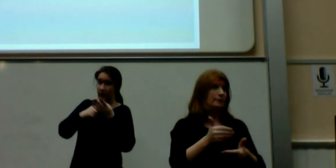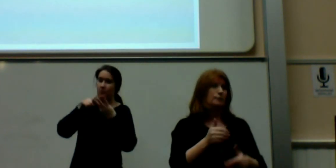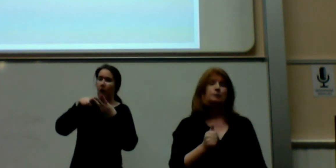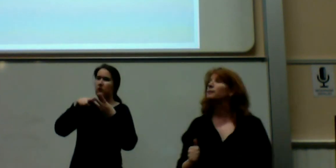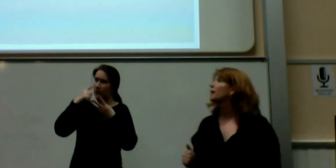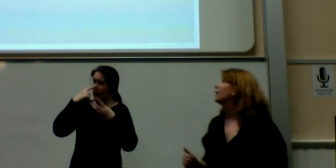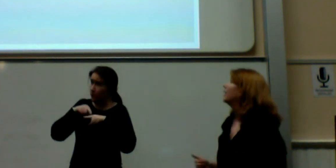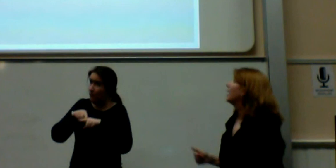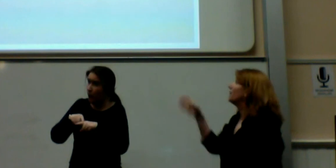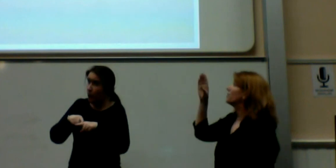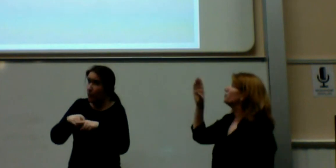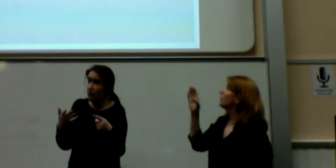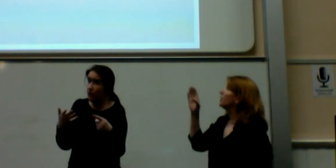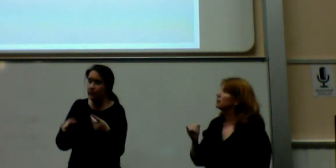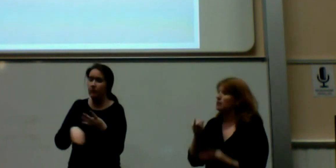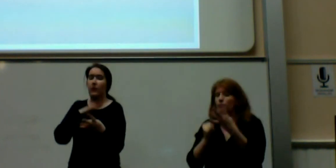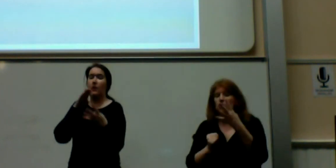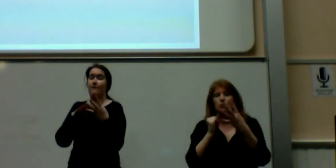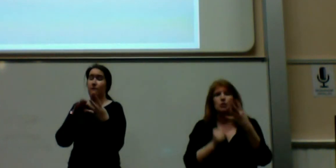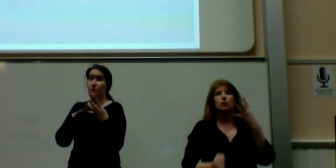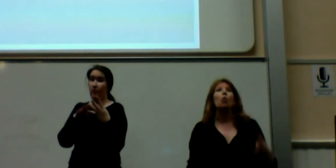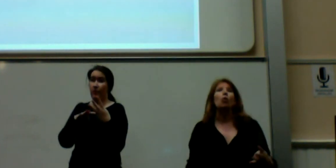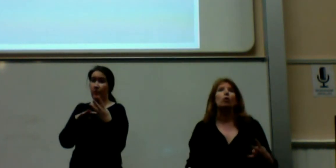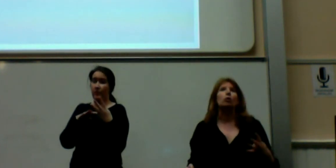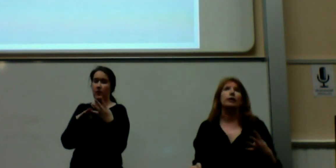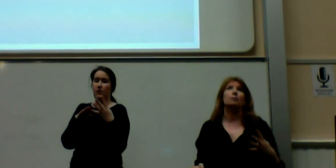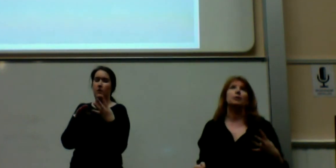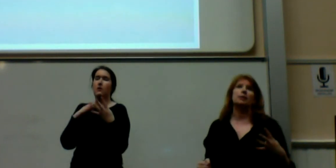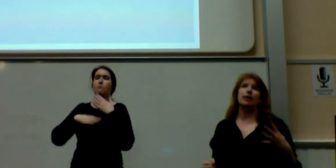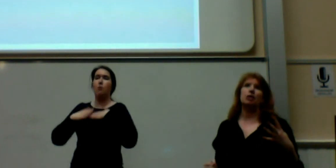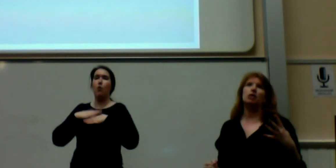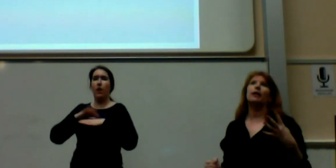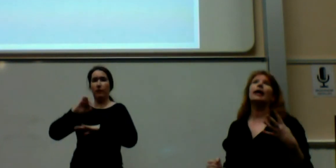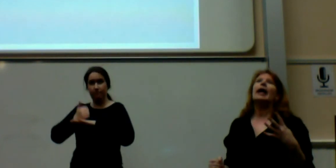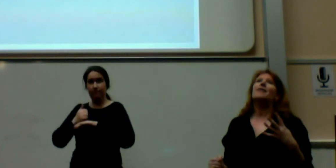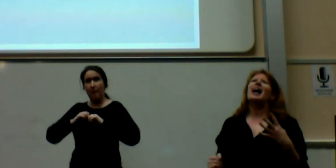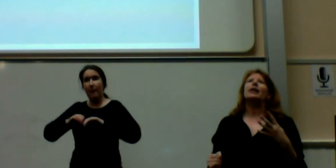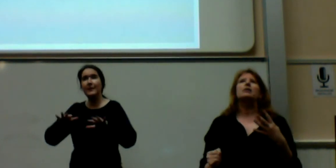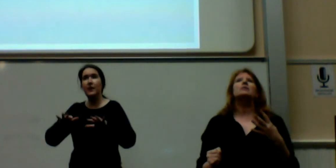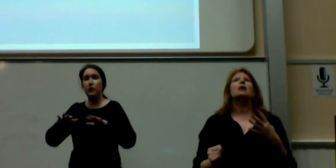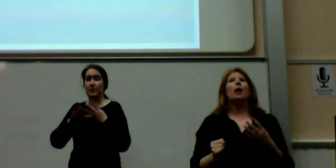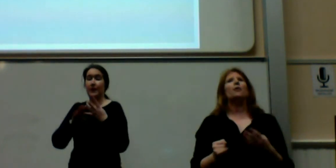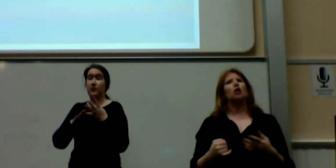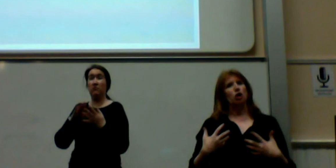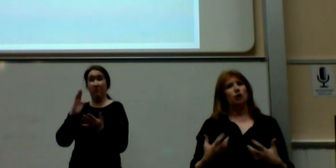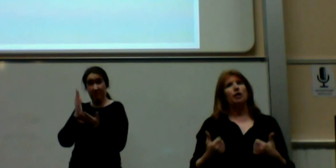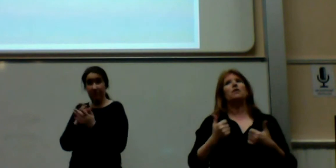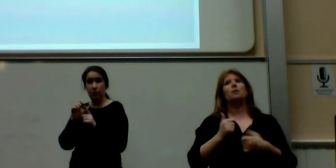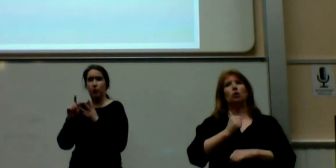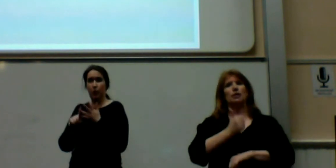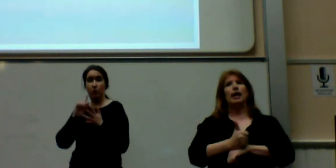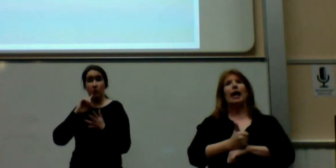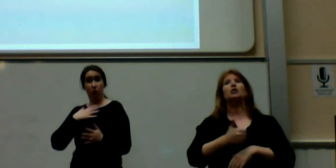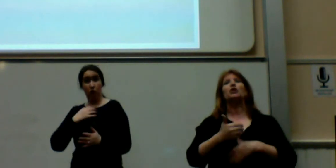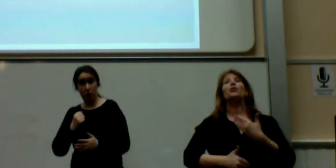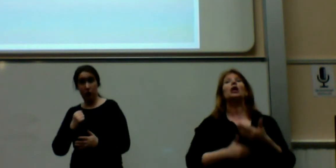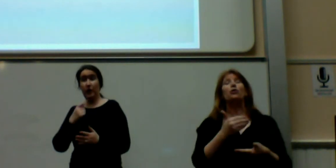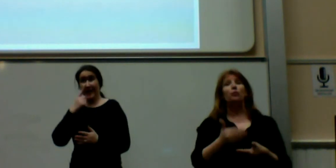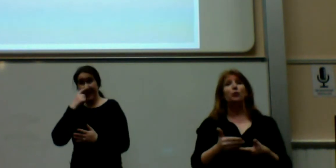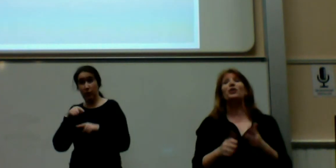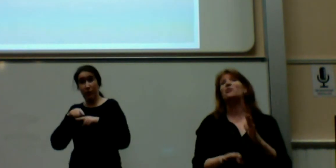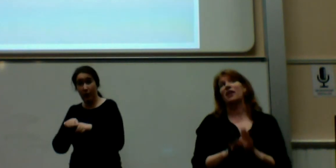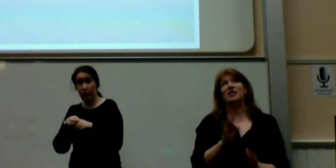right. And then the final of those is moral implementation, and that is about the courage and the ability to